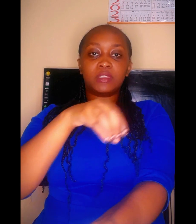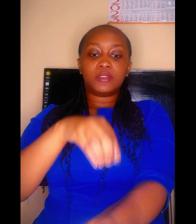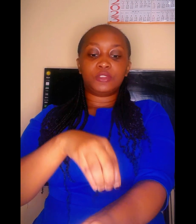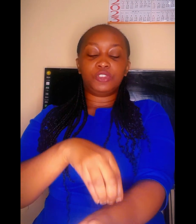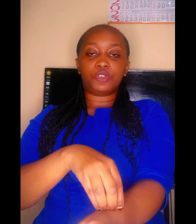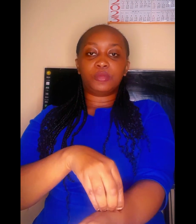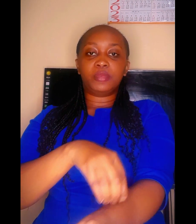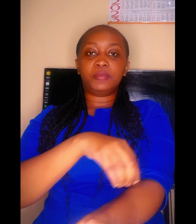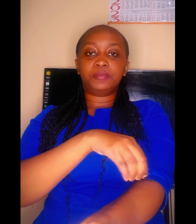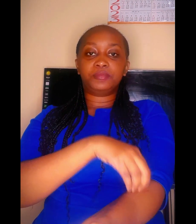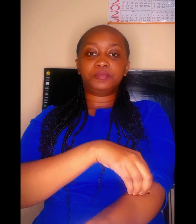Job,